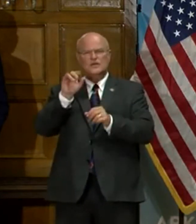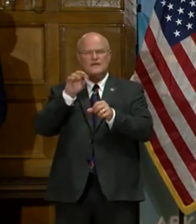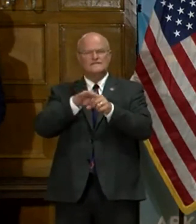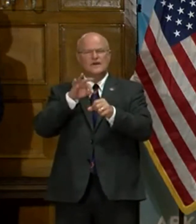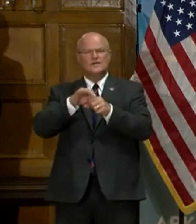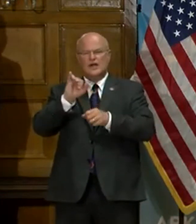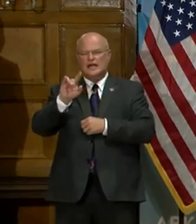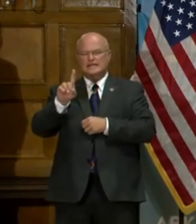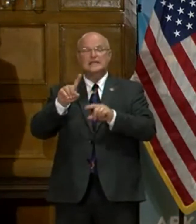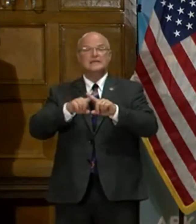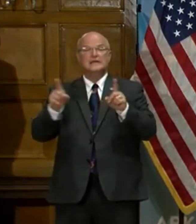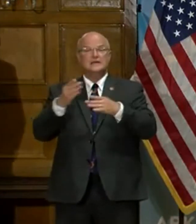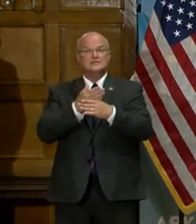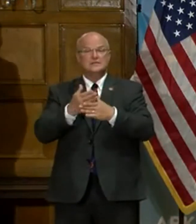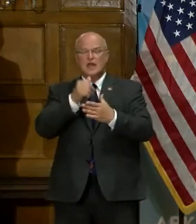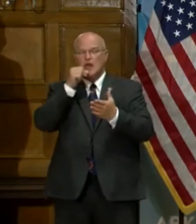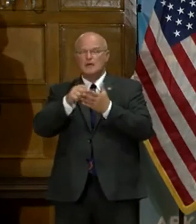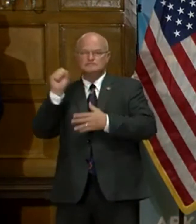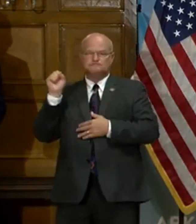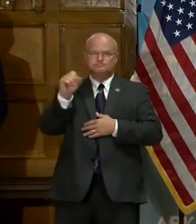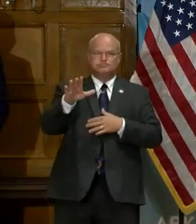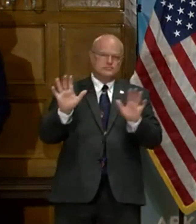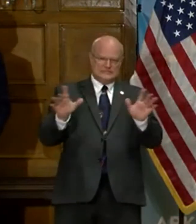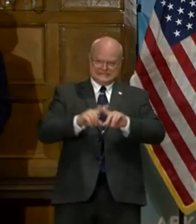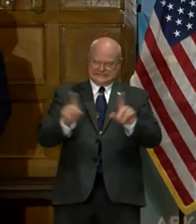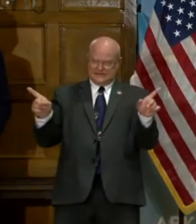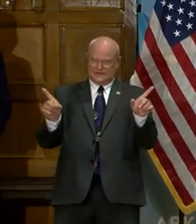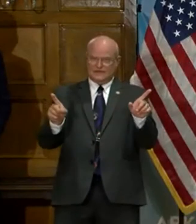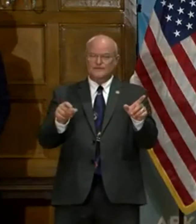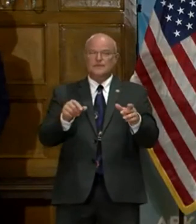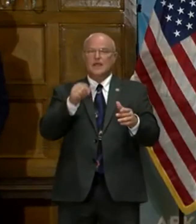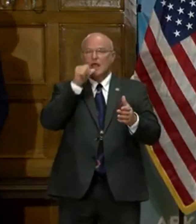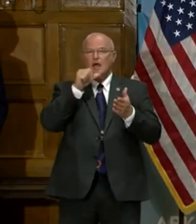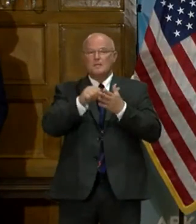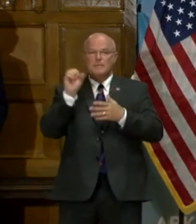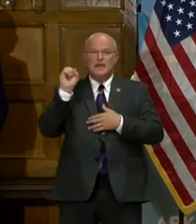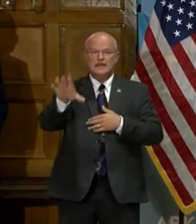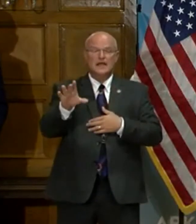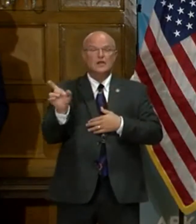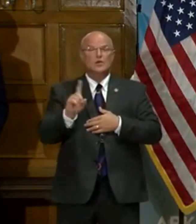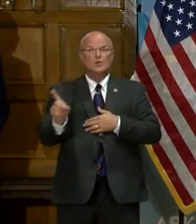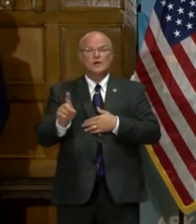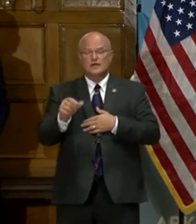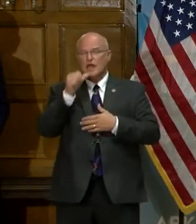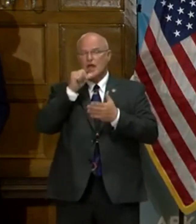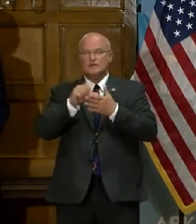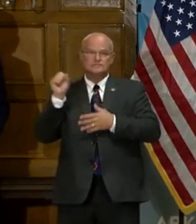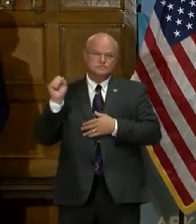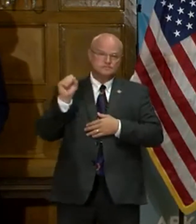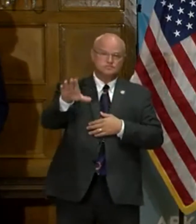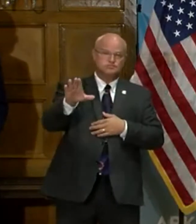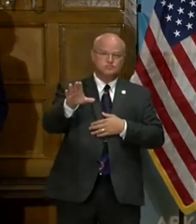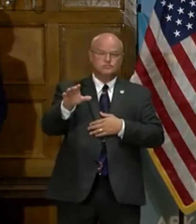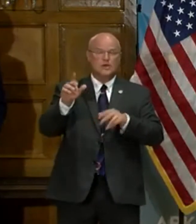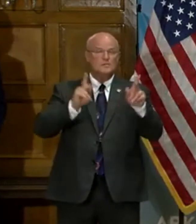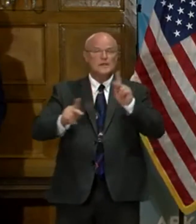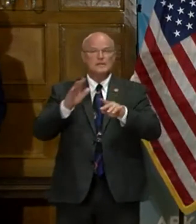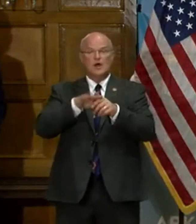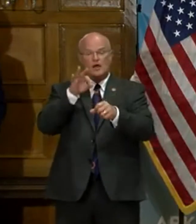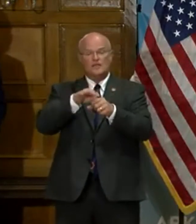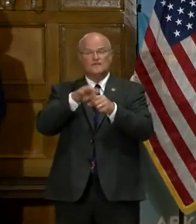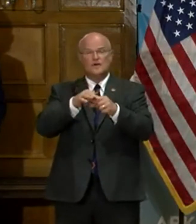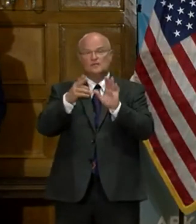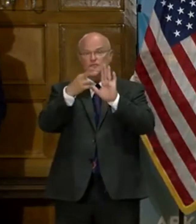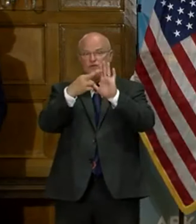important distinction between just mail-in ballots. Mail-out ballots are where you just mail a ballot to everyone on the